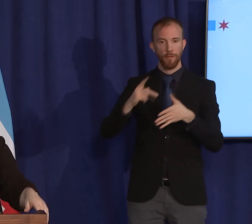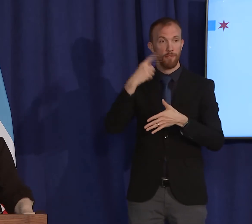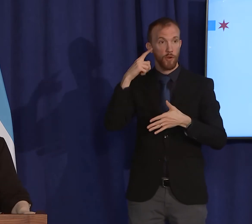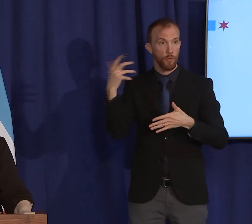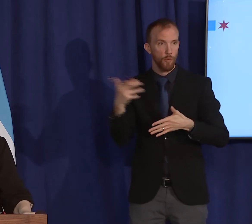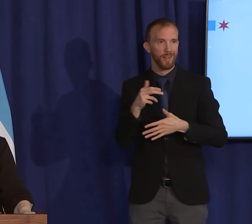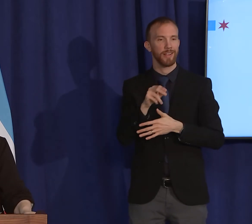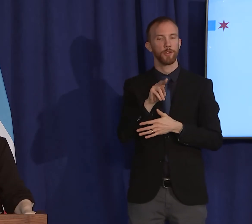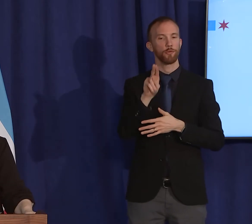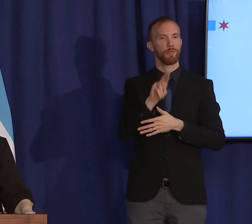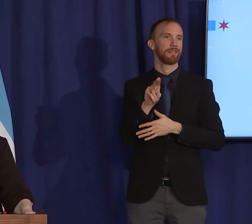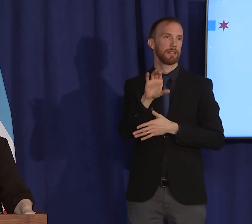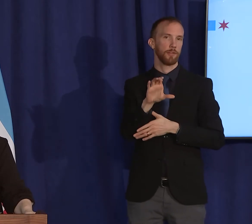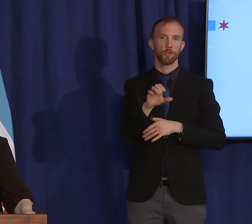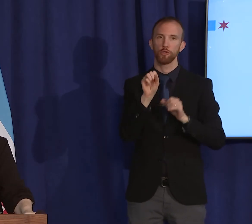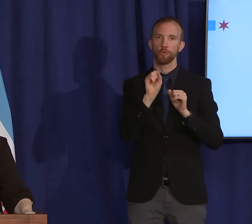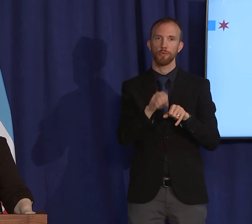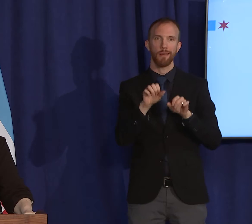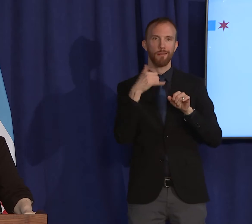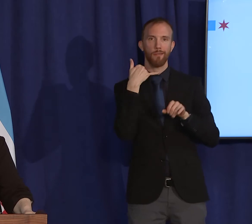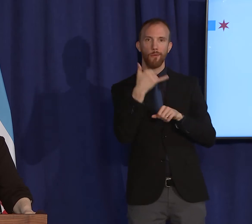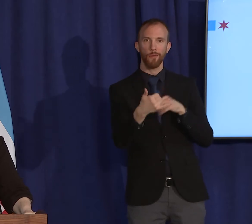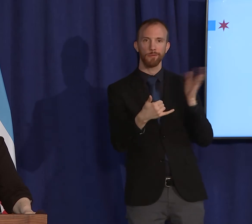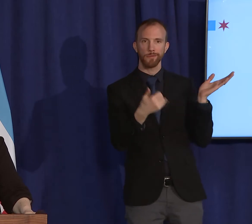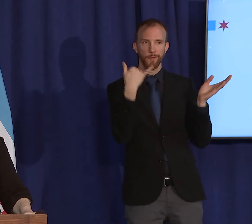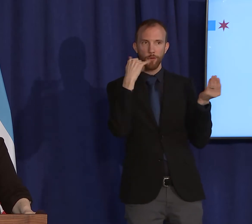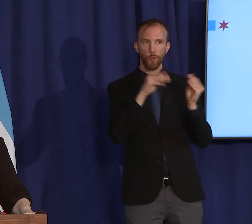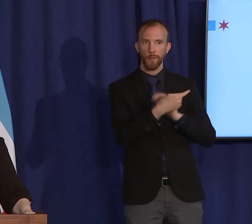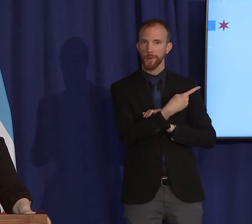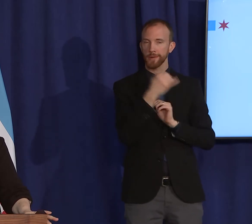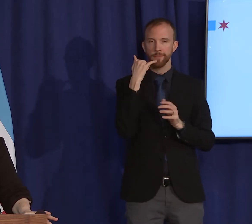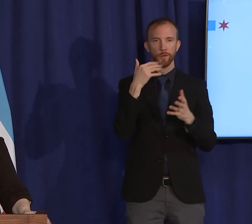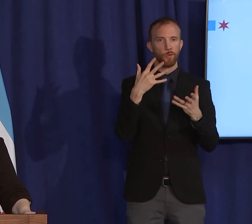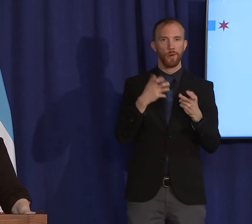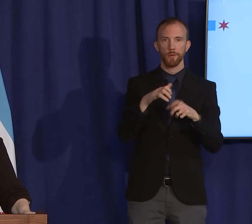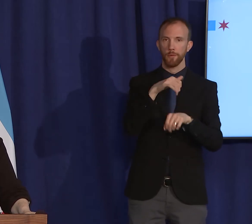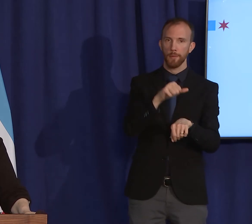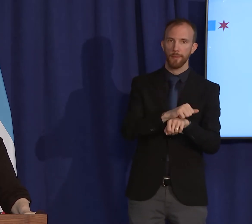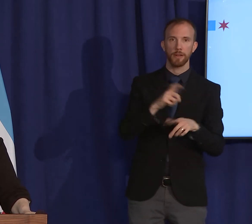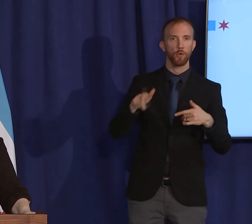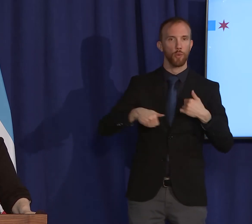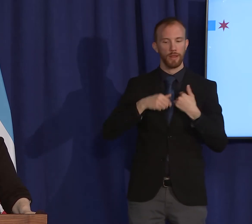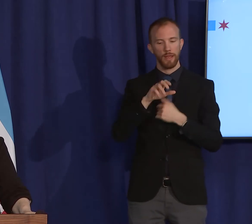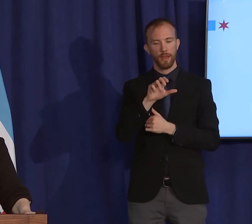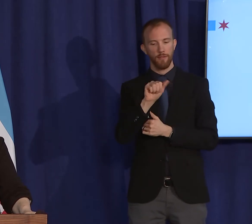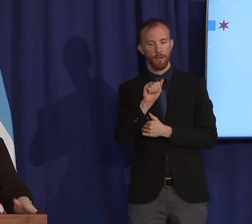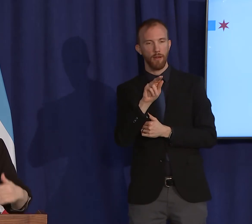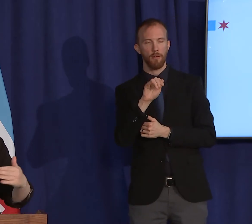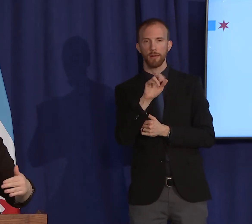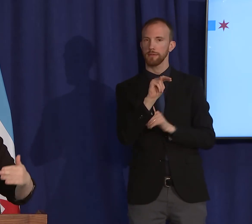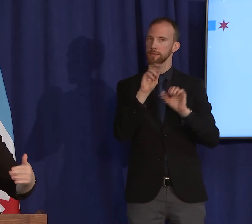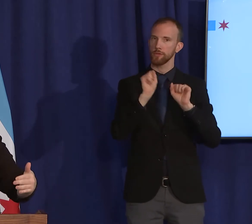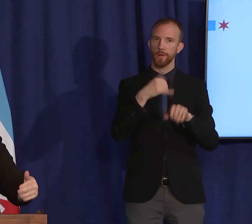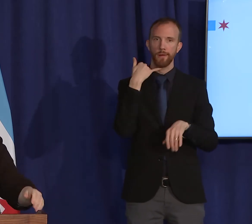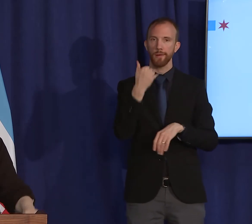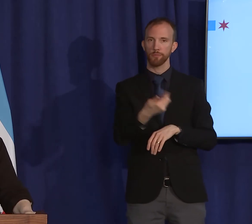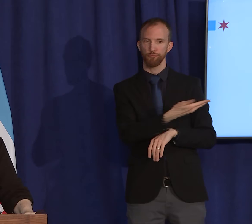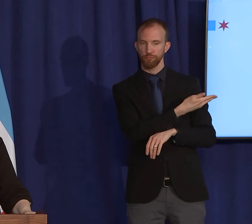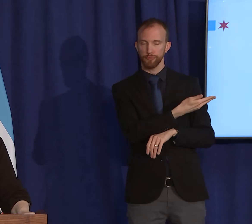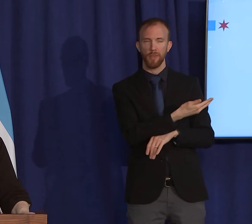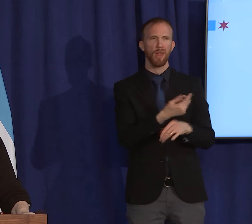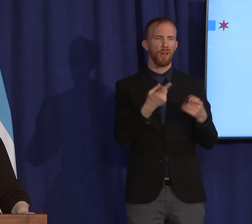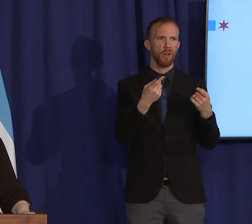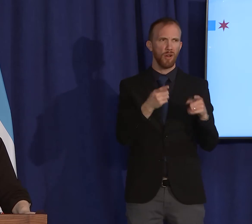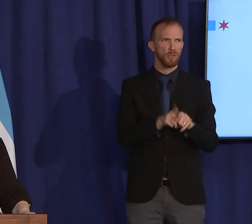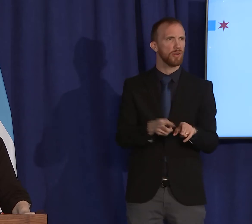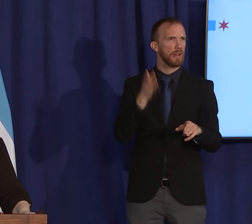can call that same phone number if they live in Austin and want to get an appointment. We'd love to be able to serve them there. And you're going to be hearing some more in